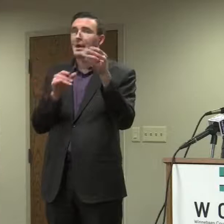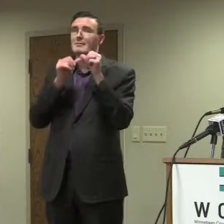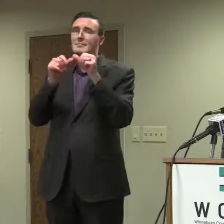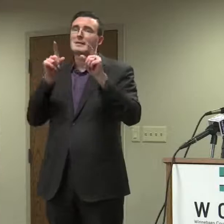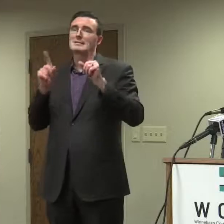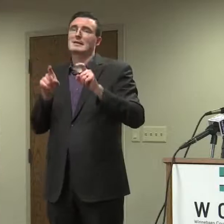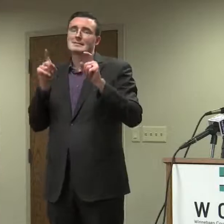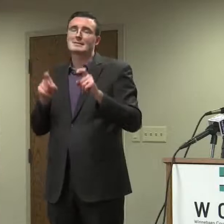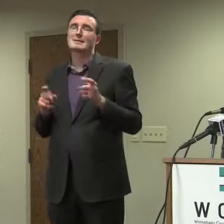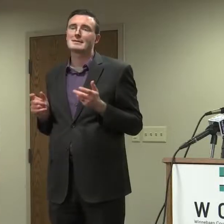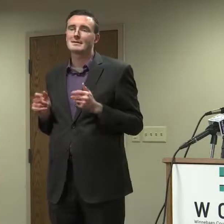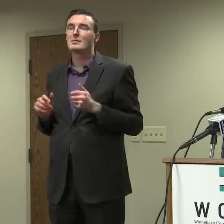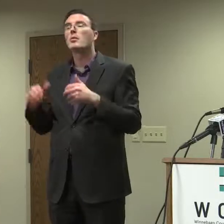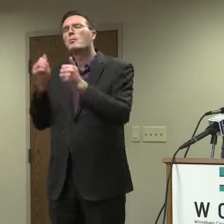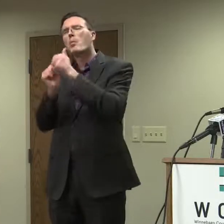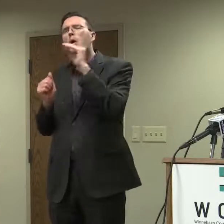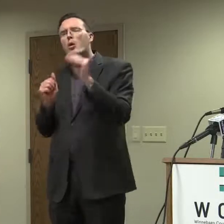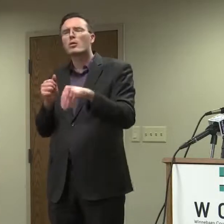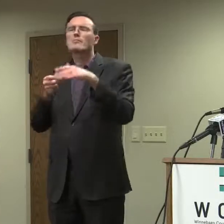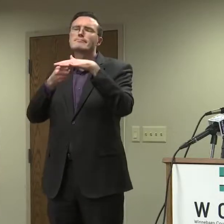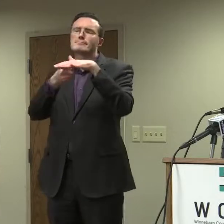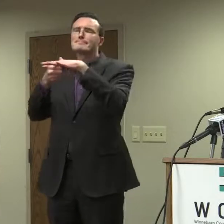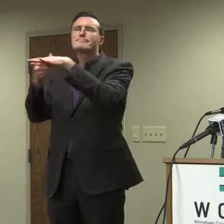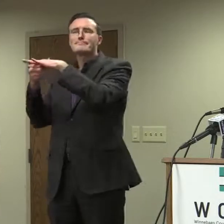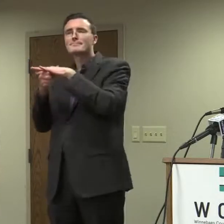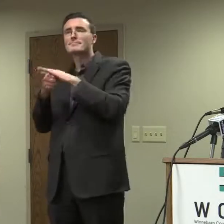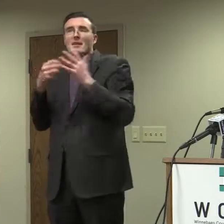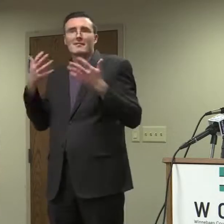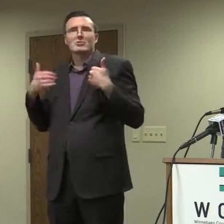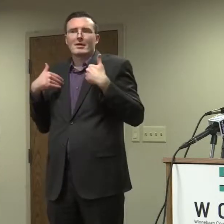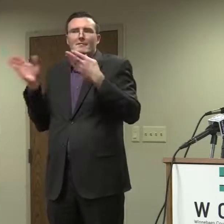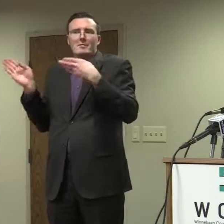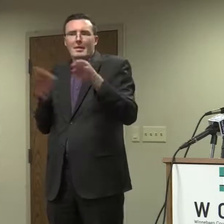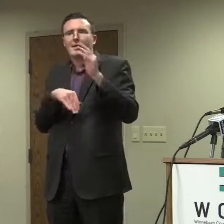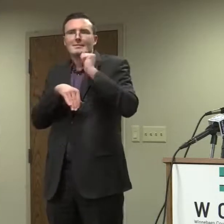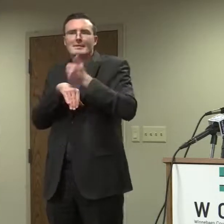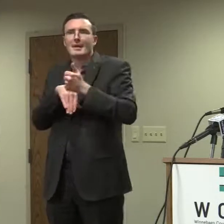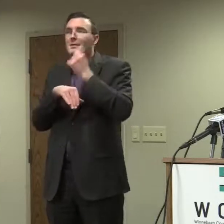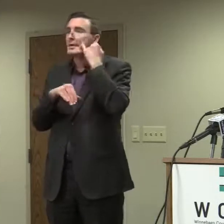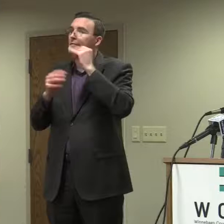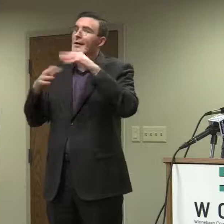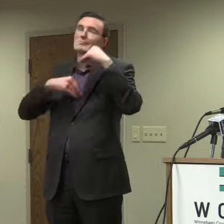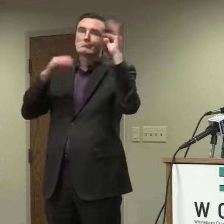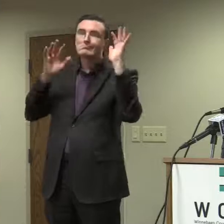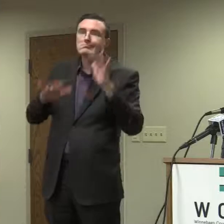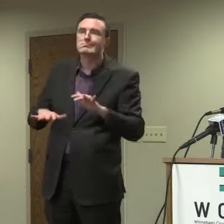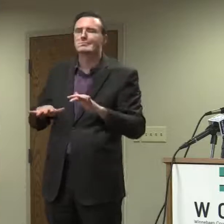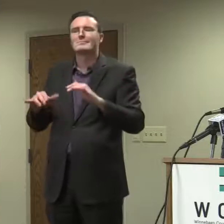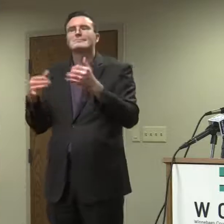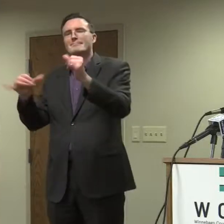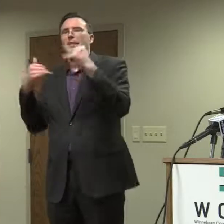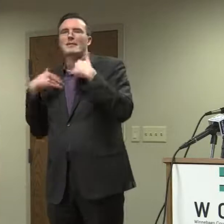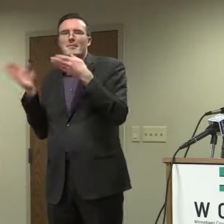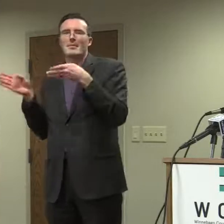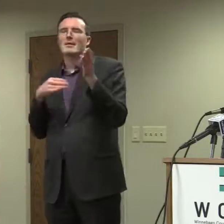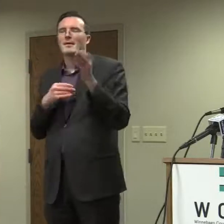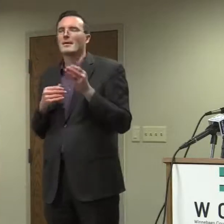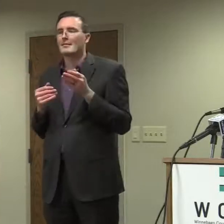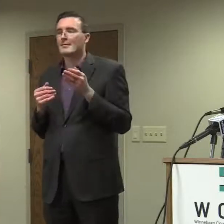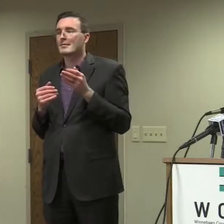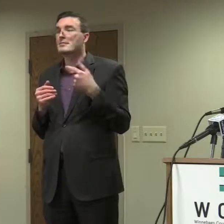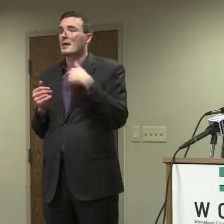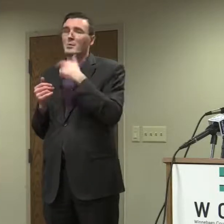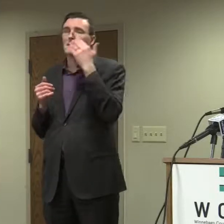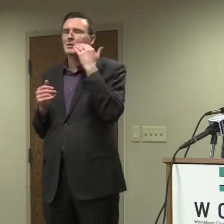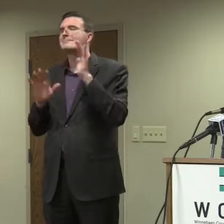these locations and sites have planned for inclement weather. I think most of us know, I have to say